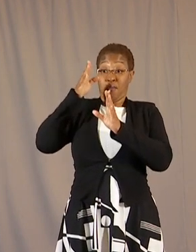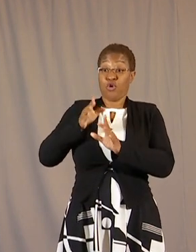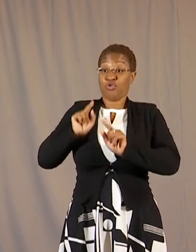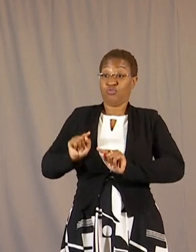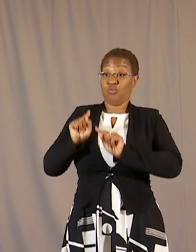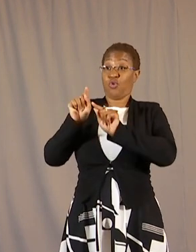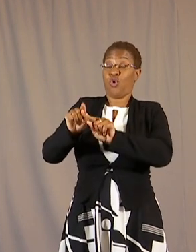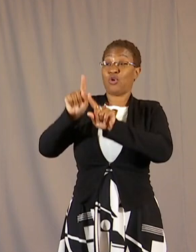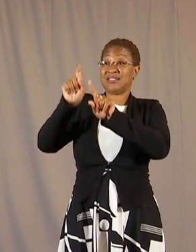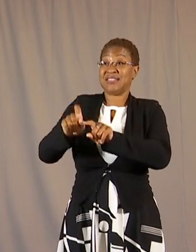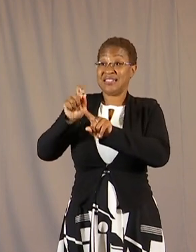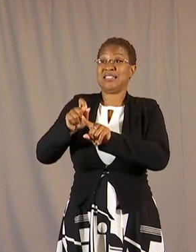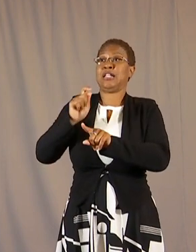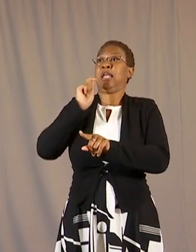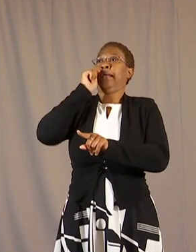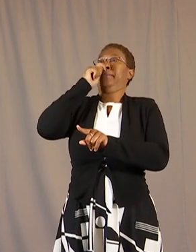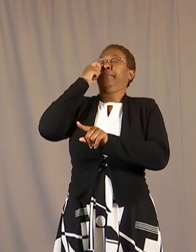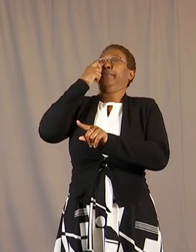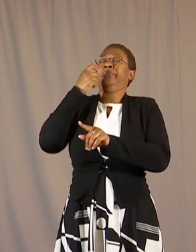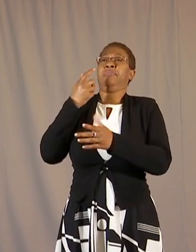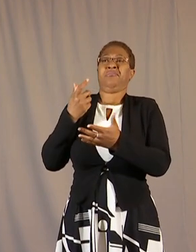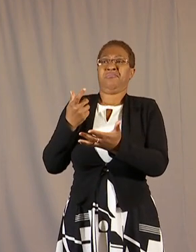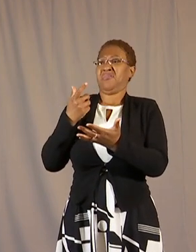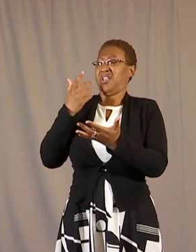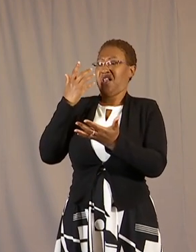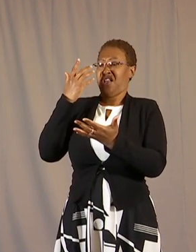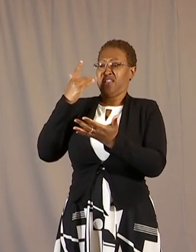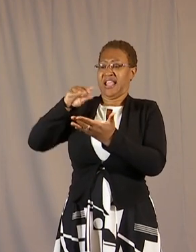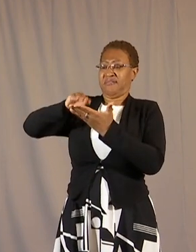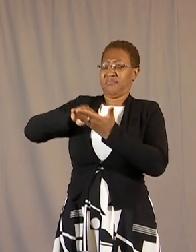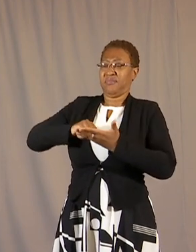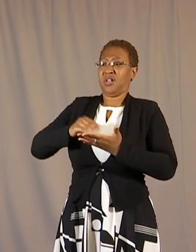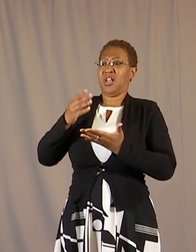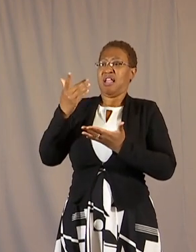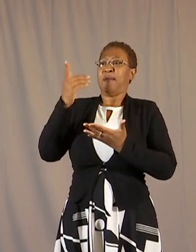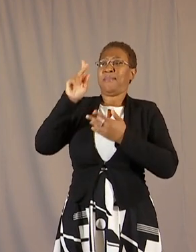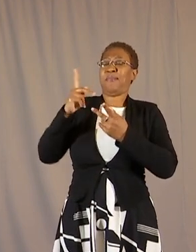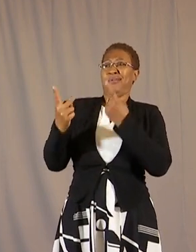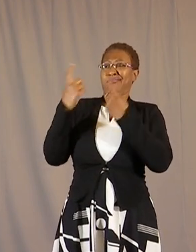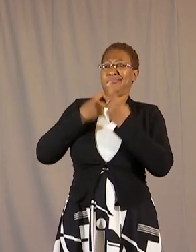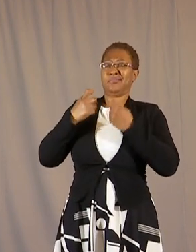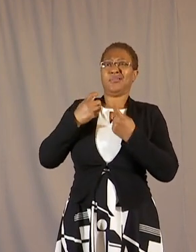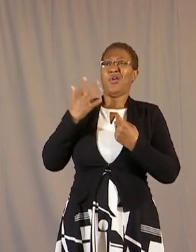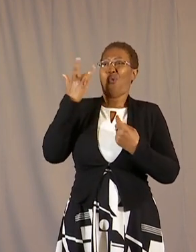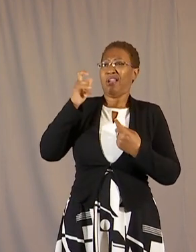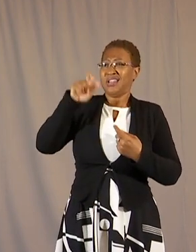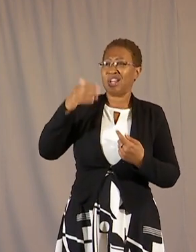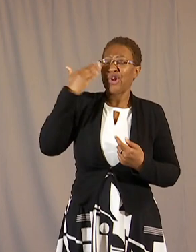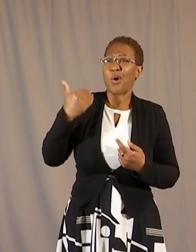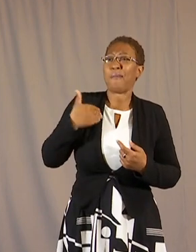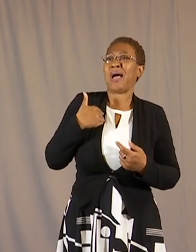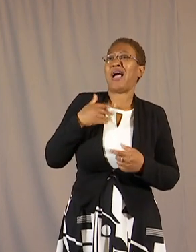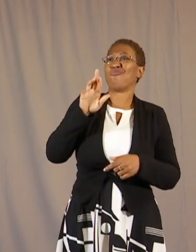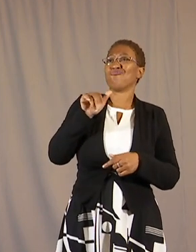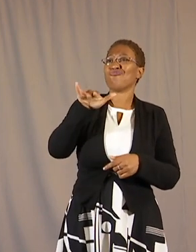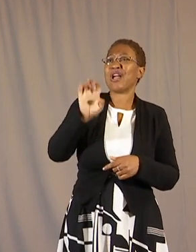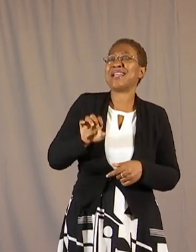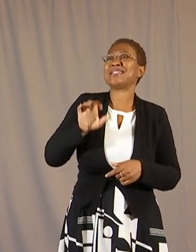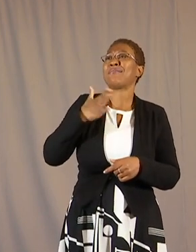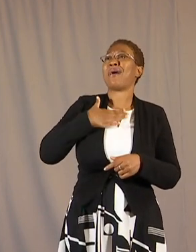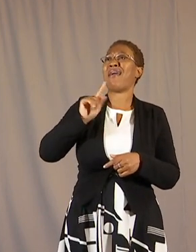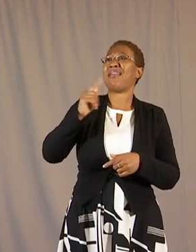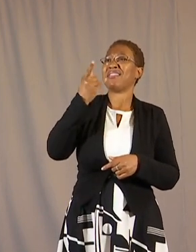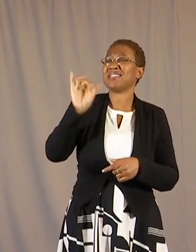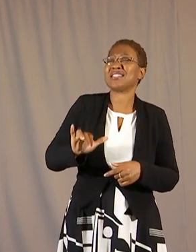them. They had hesitancies. Then why are all these additional questions being asked of me? Why does someone need to know my race and ethnicity, where I live? What do